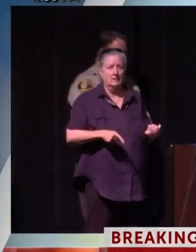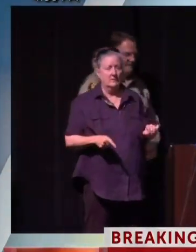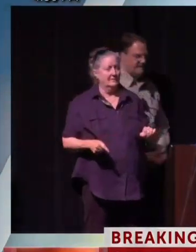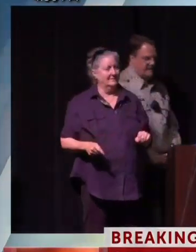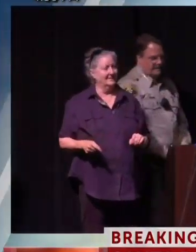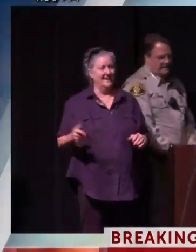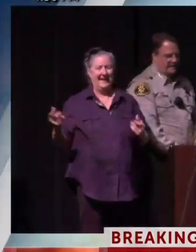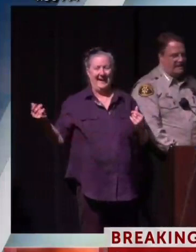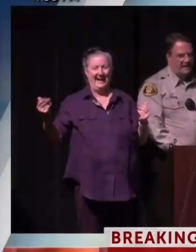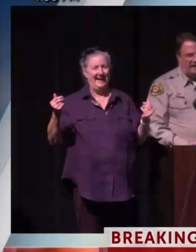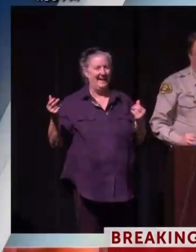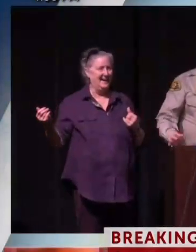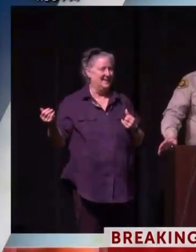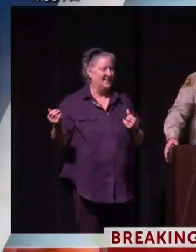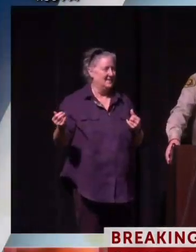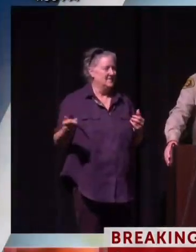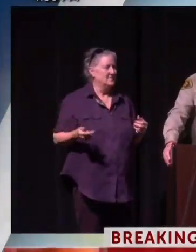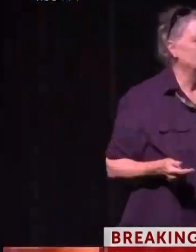to